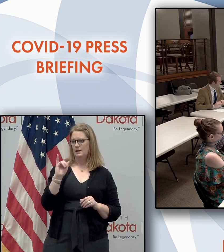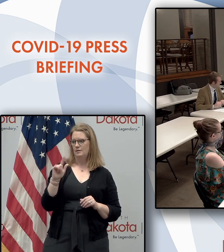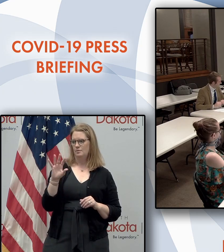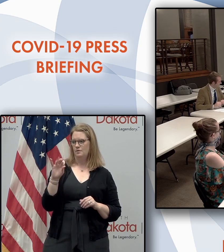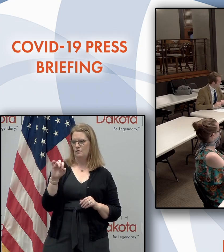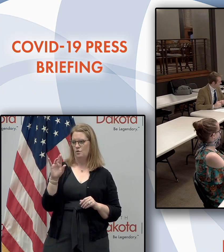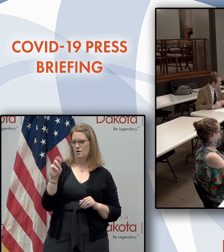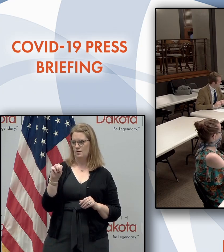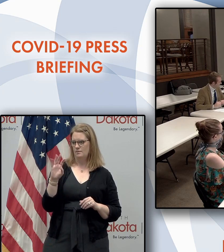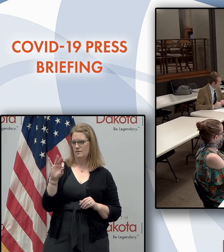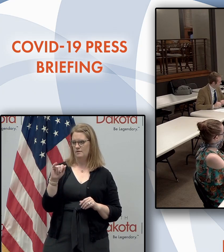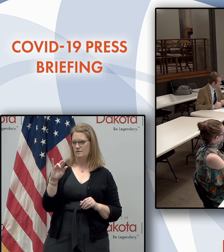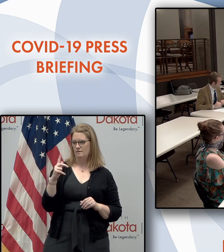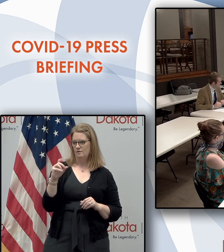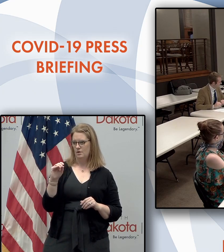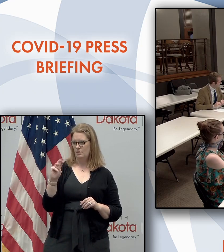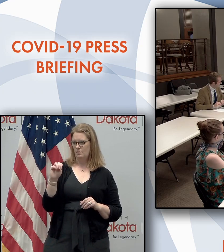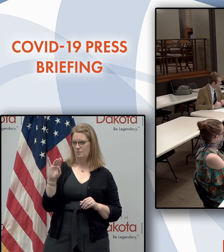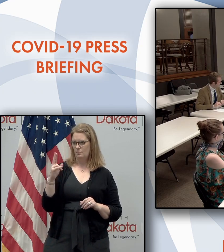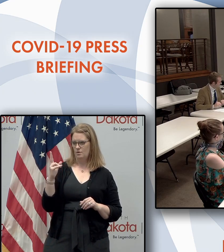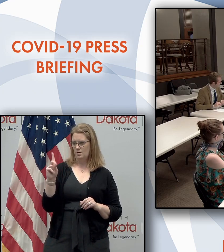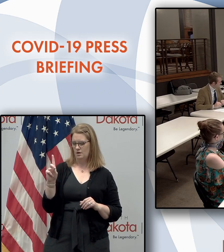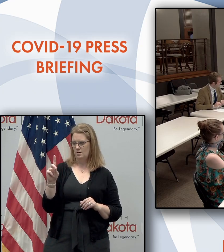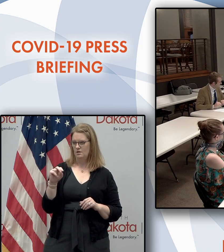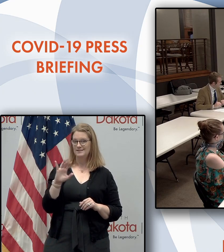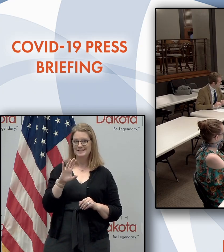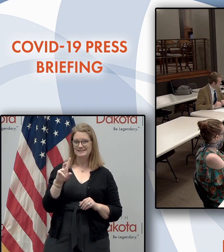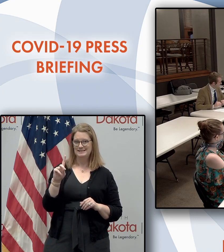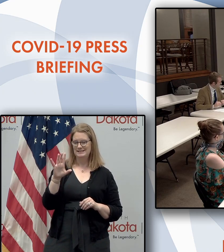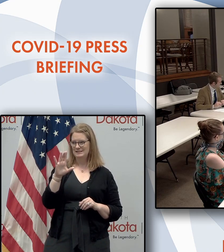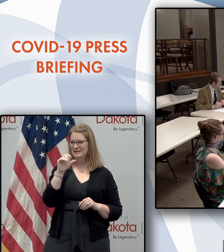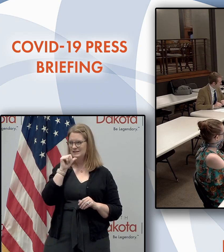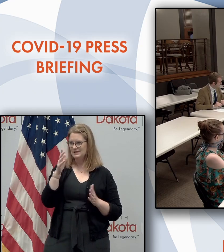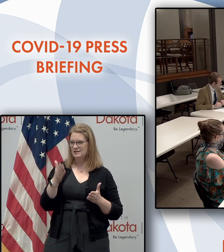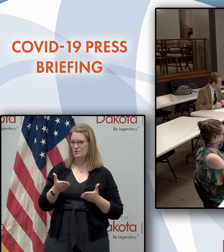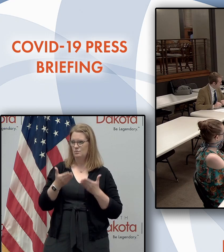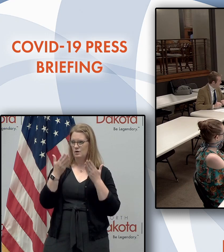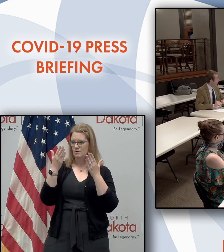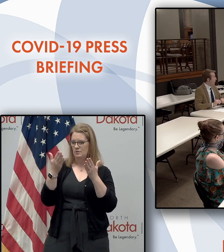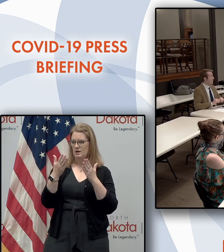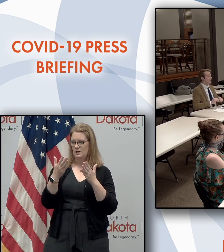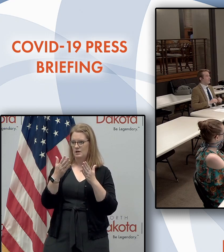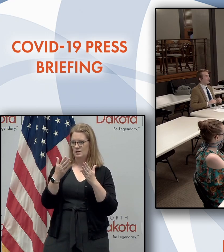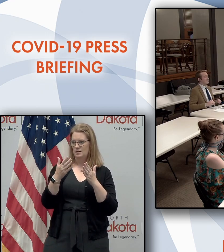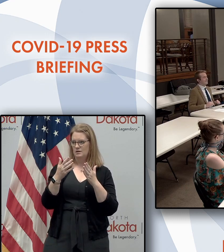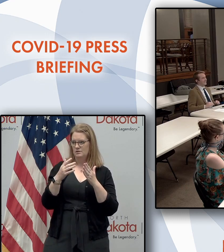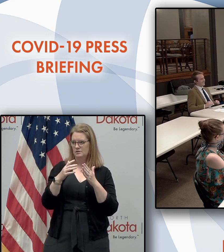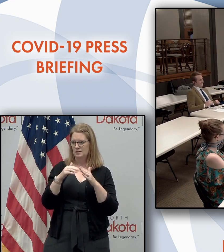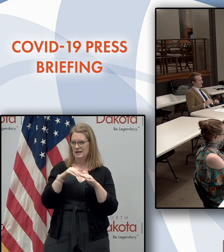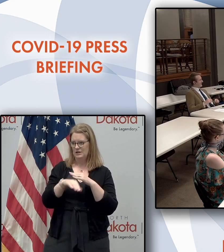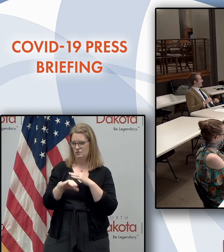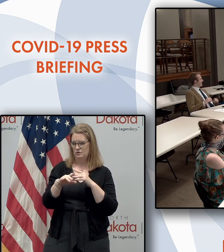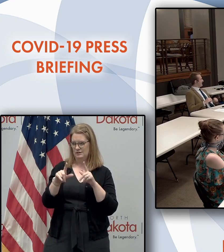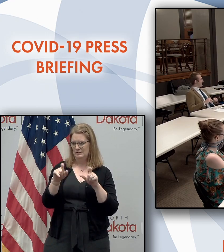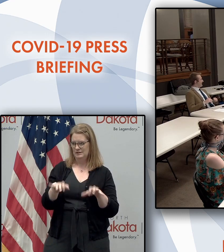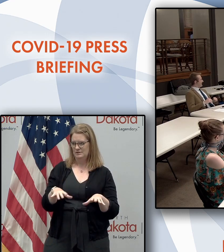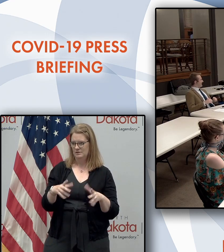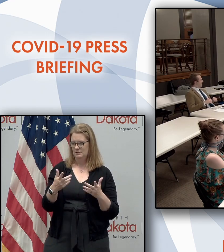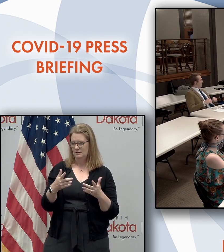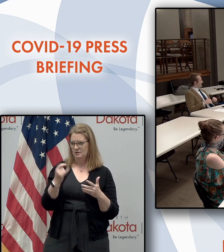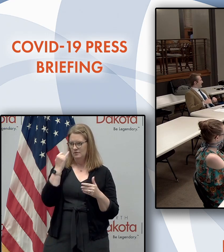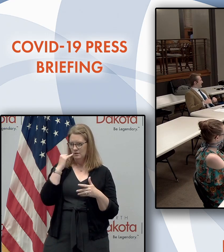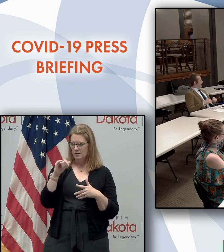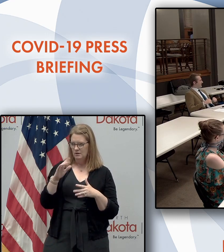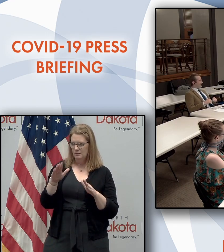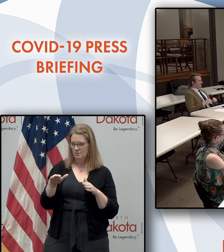with the Forum of Fargo-Moorhead. The CDC does not recommend entry testing for higher education students, saying it's unknown that it provides any